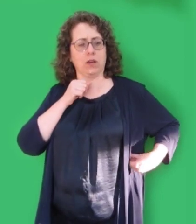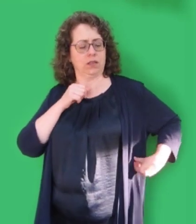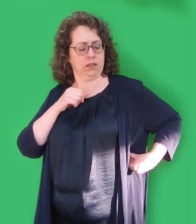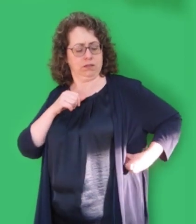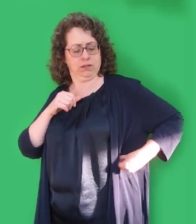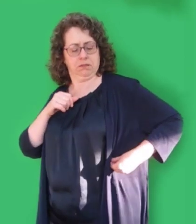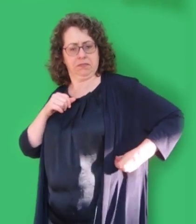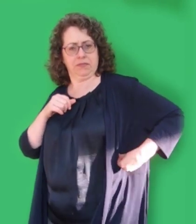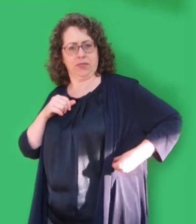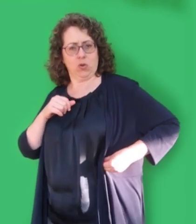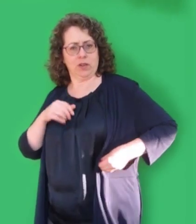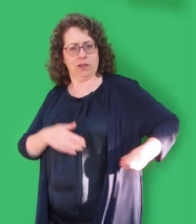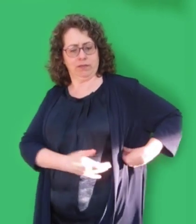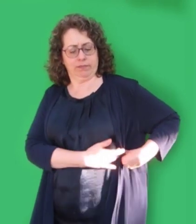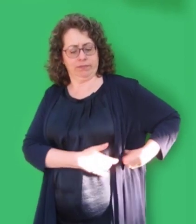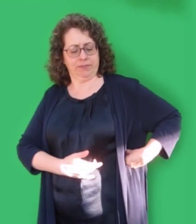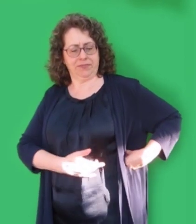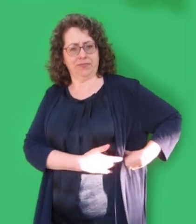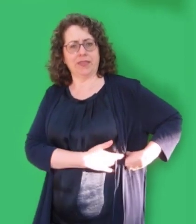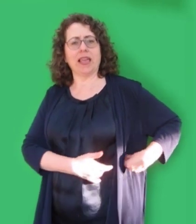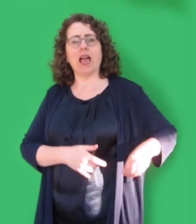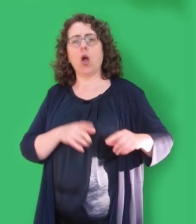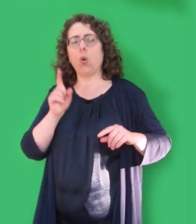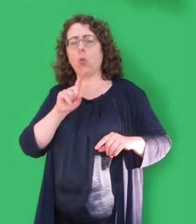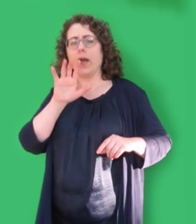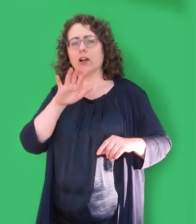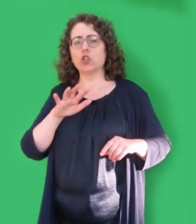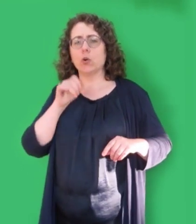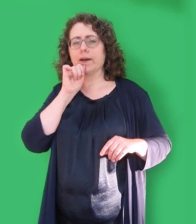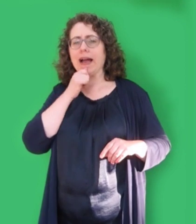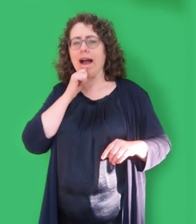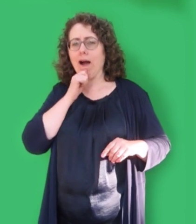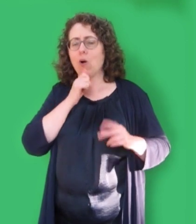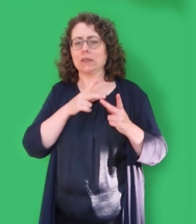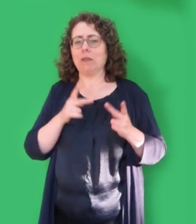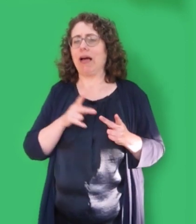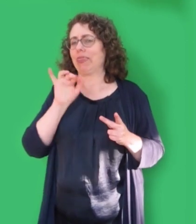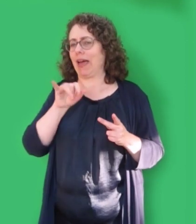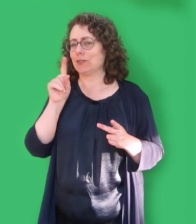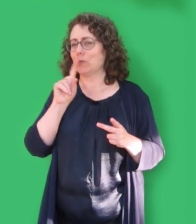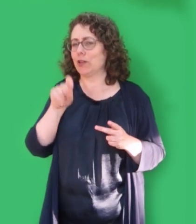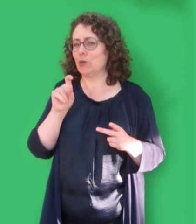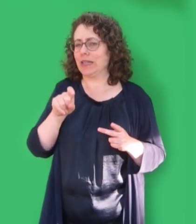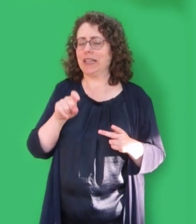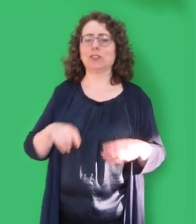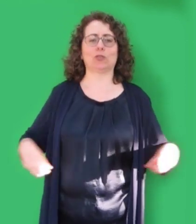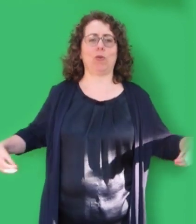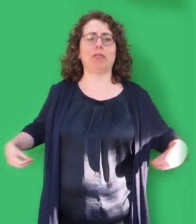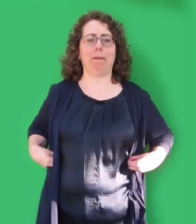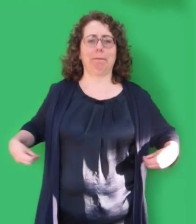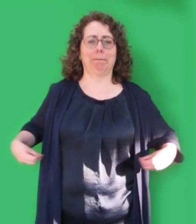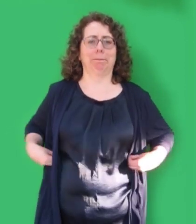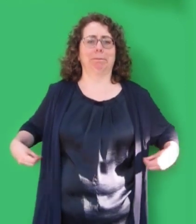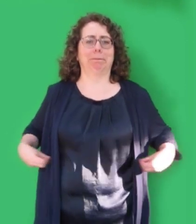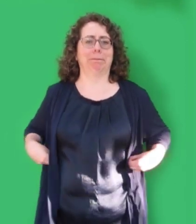over toward the midline. Wherever you find the tender spot, that's where your body could use a little thumping.